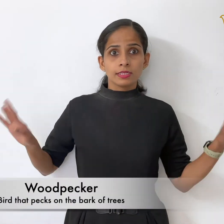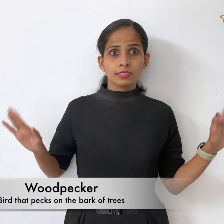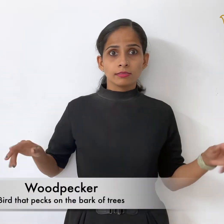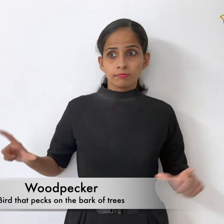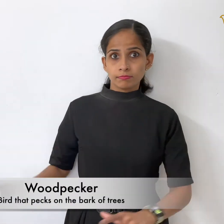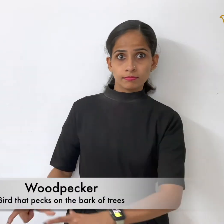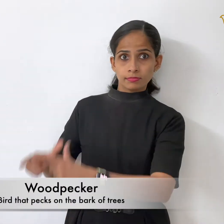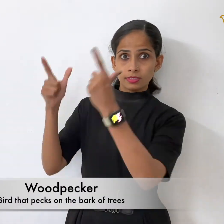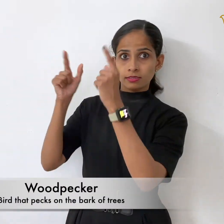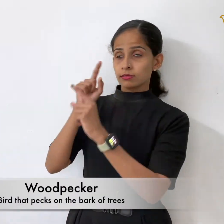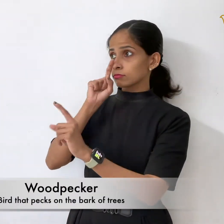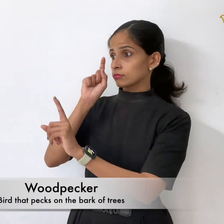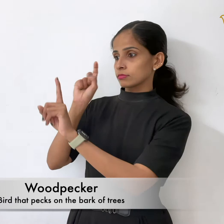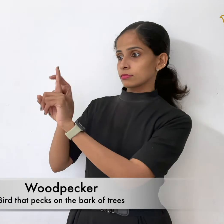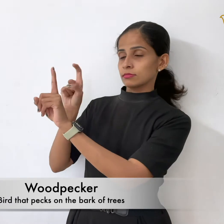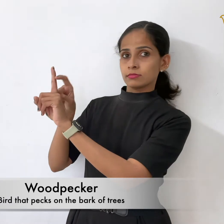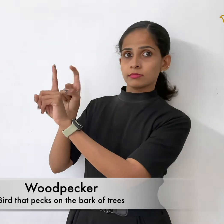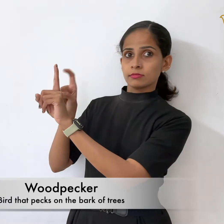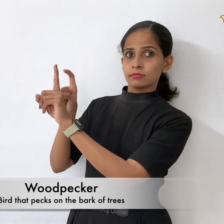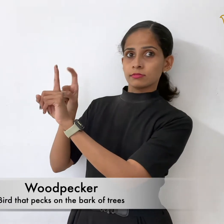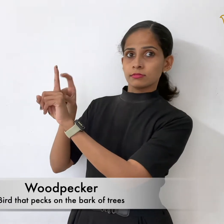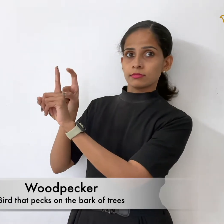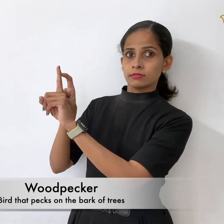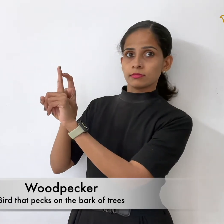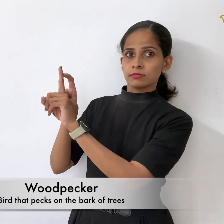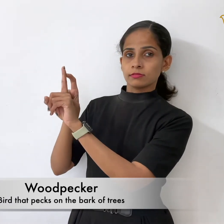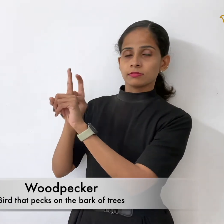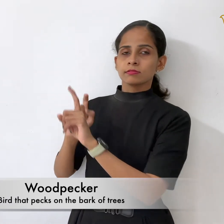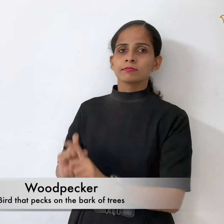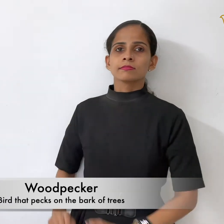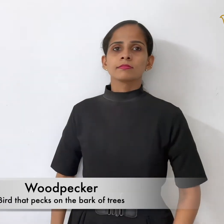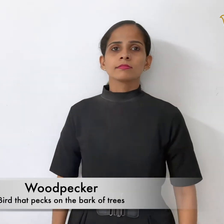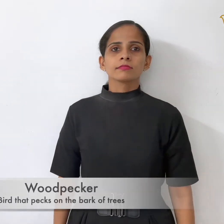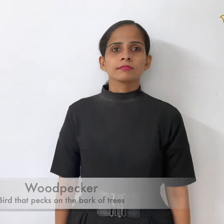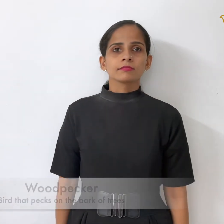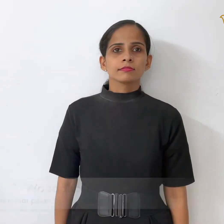Woodpecker, bird that pecks on the bark of trees.